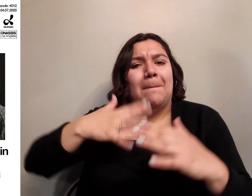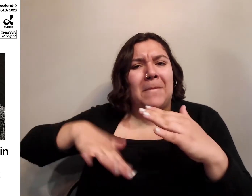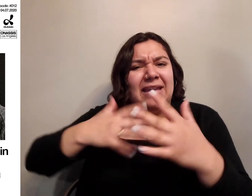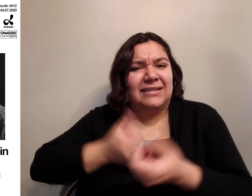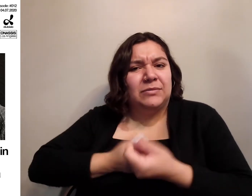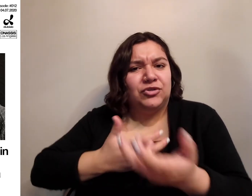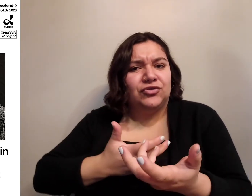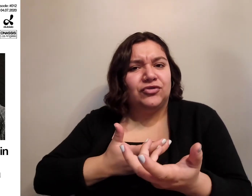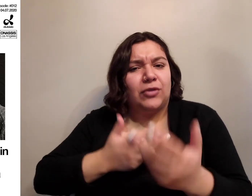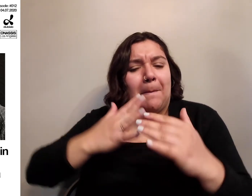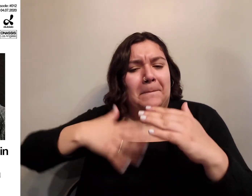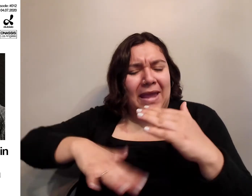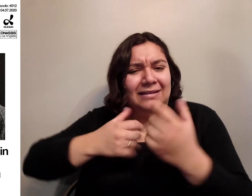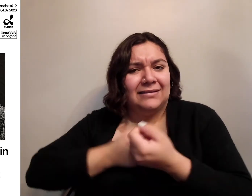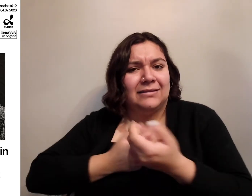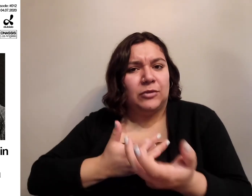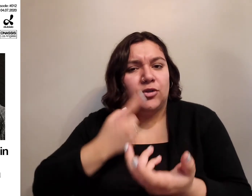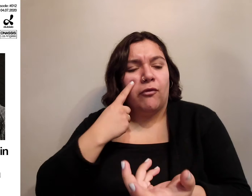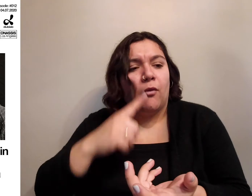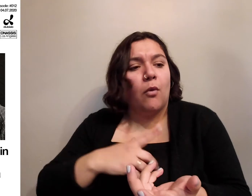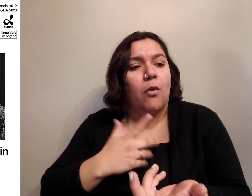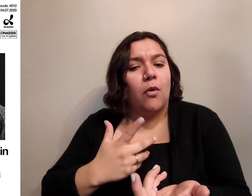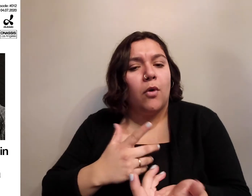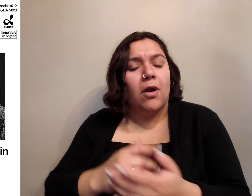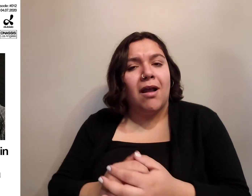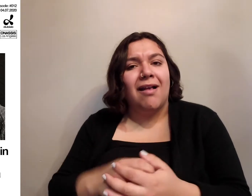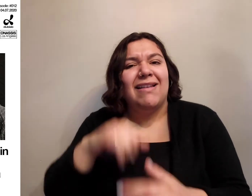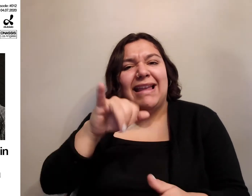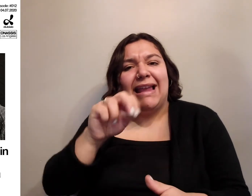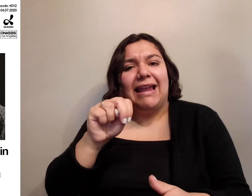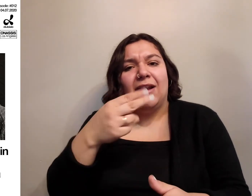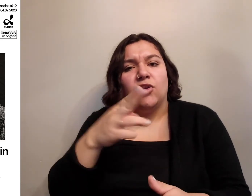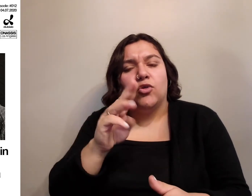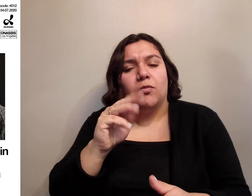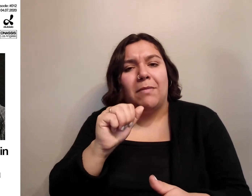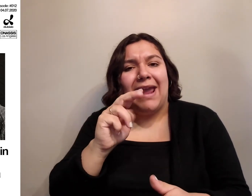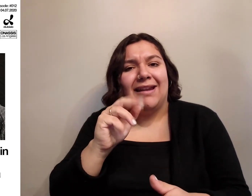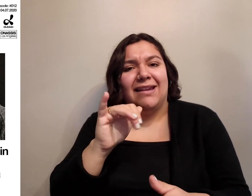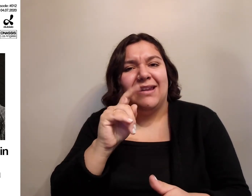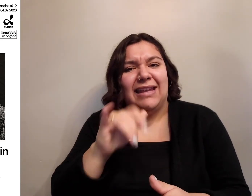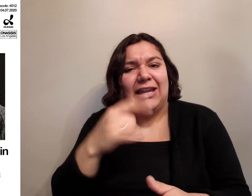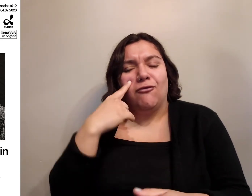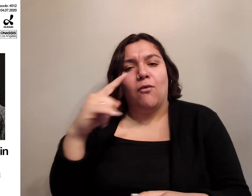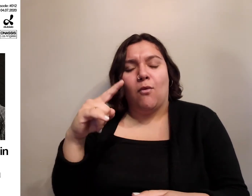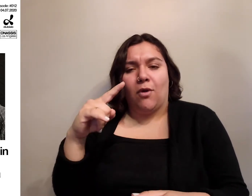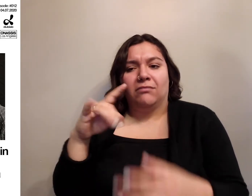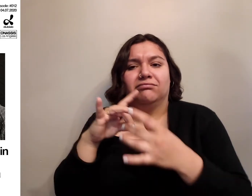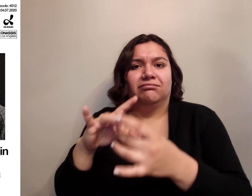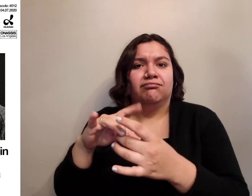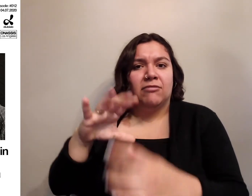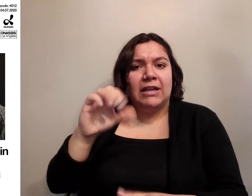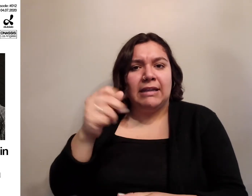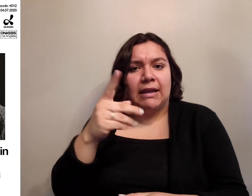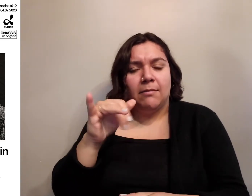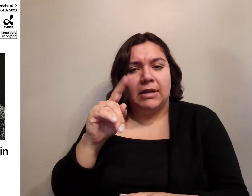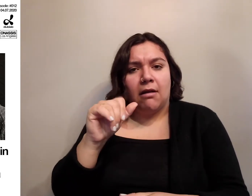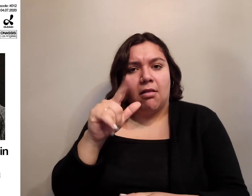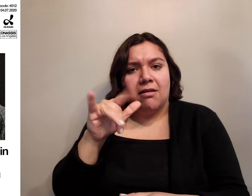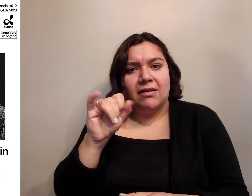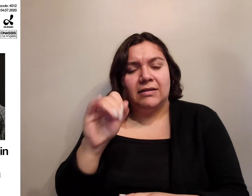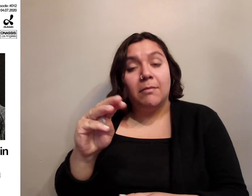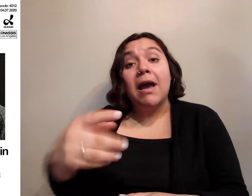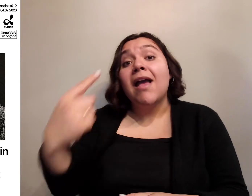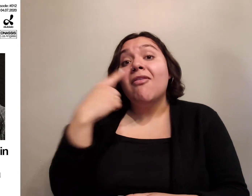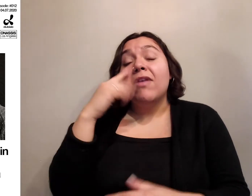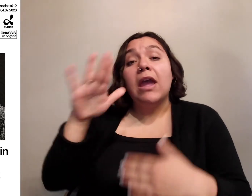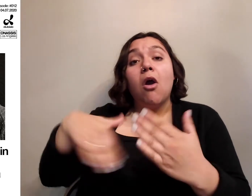expression of the inhumanity of capitalism. And so I think that all